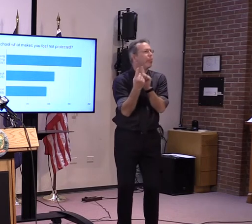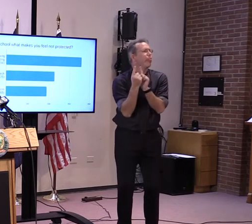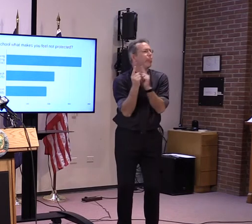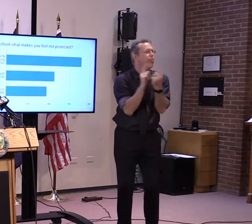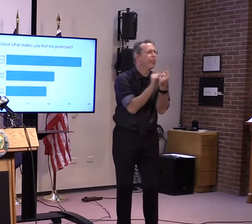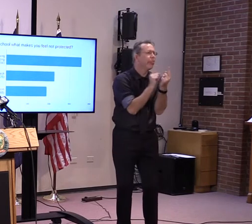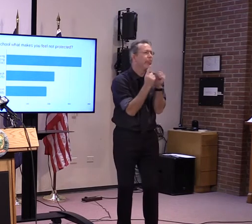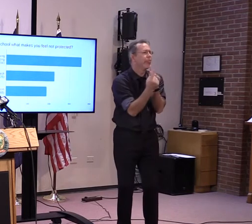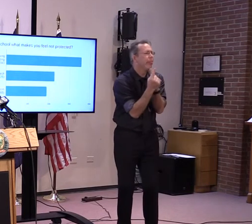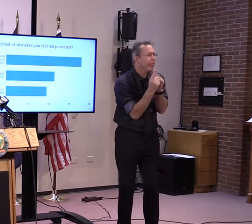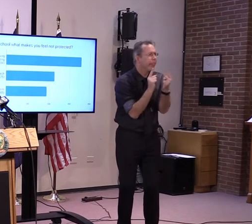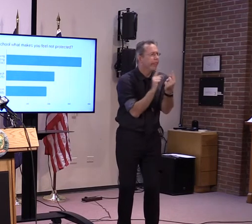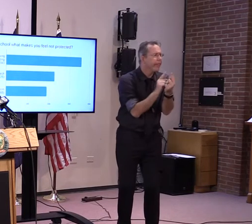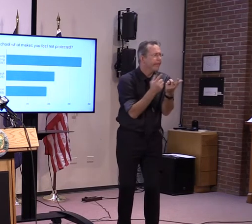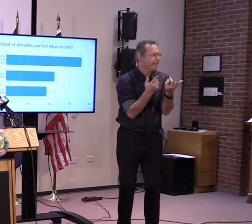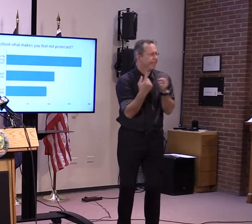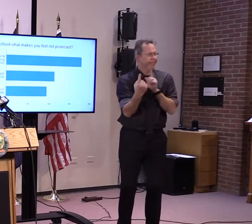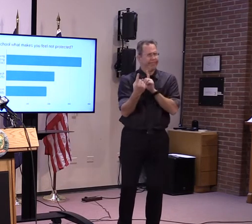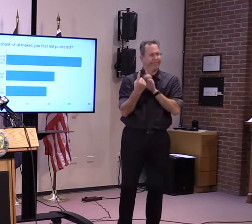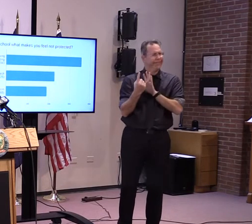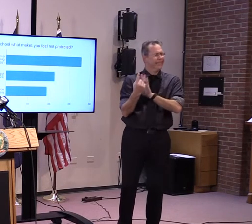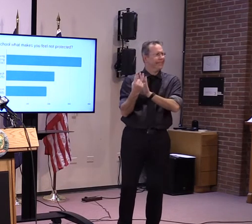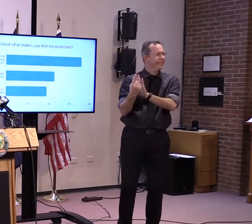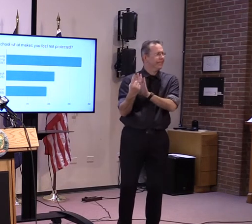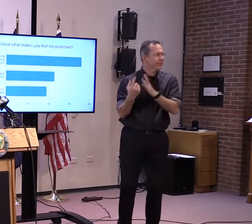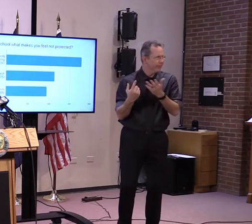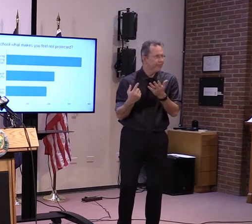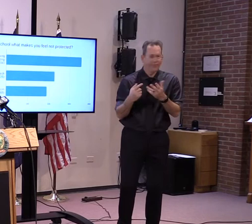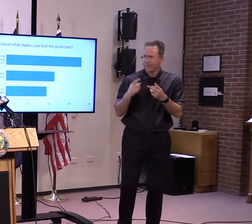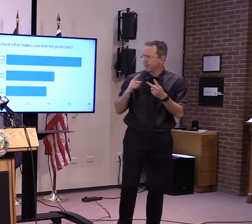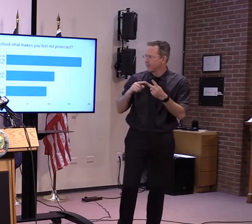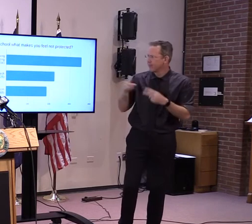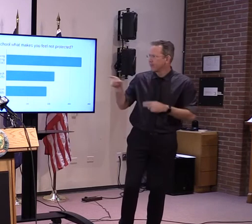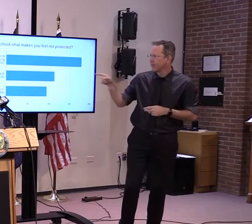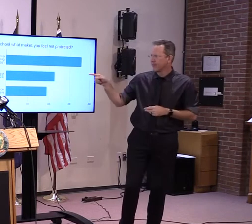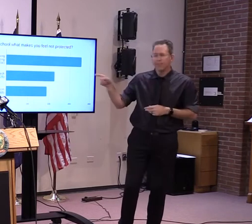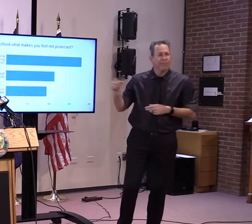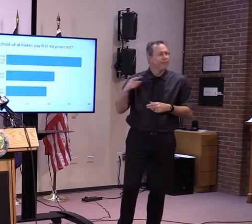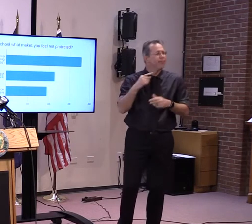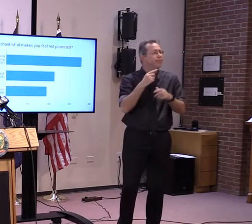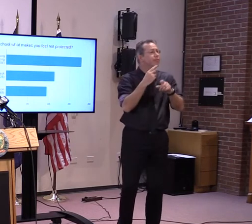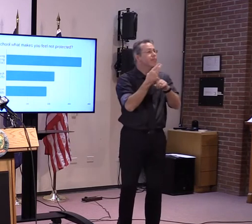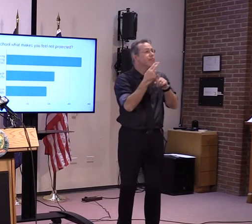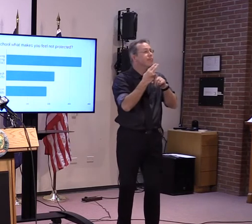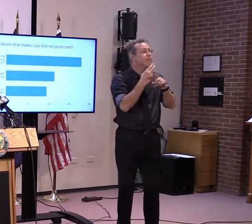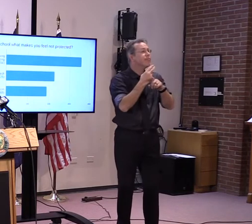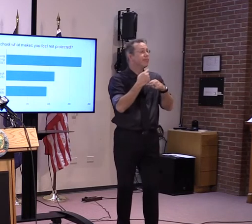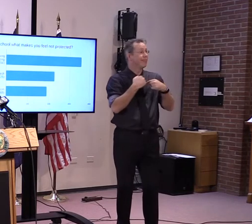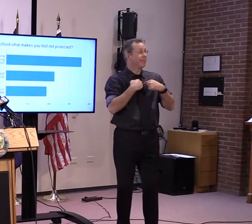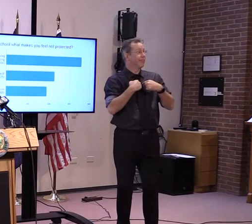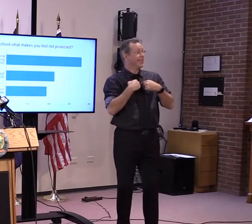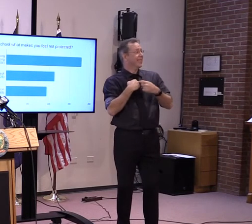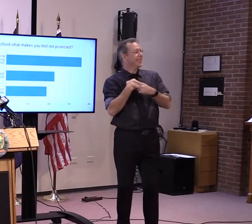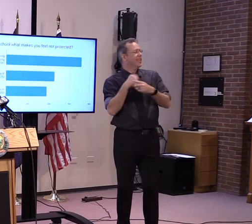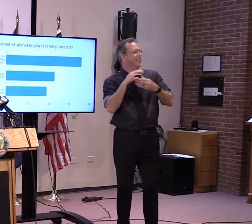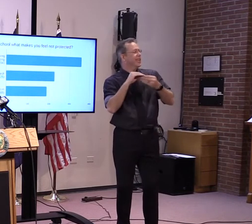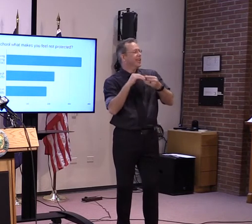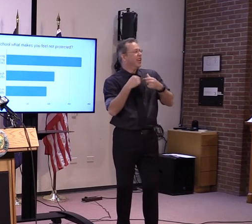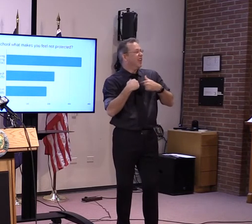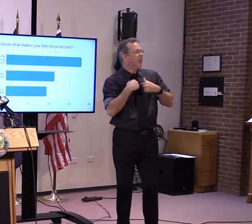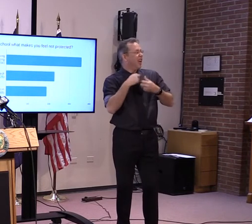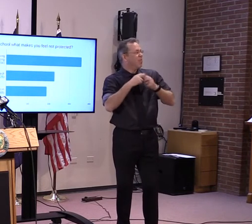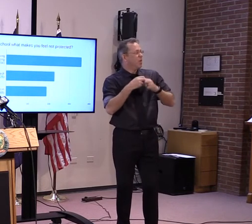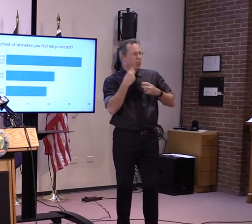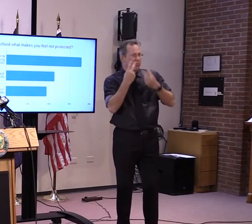And so not following social distancing was the biggest one. And I personally feel that while at school, that is definitely something that